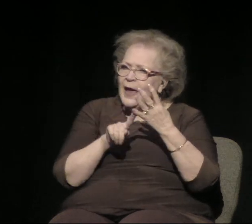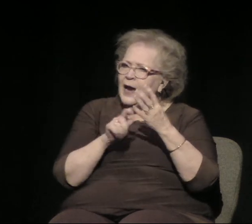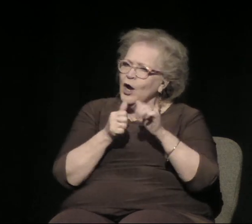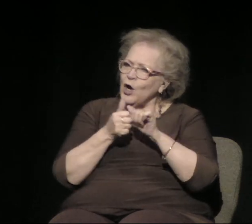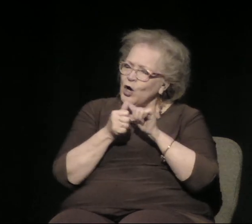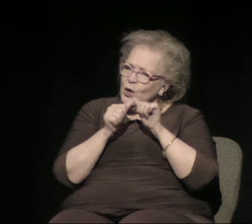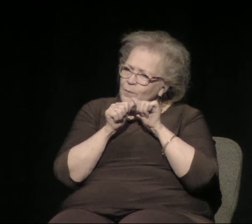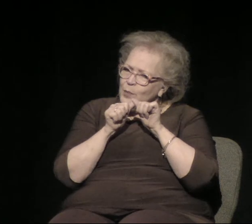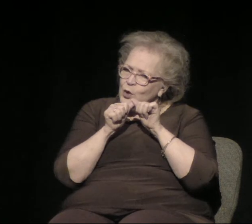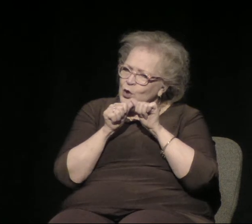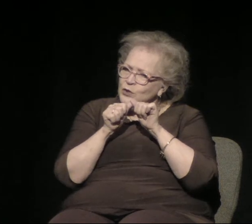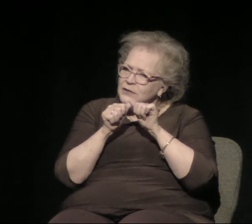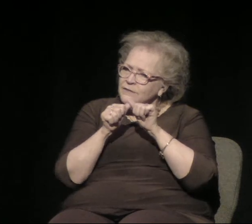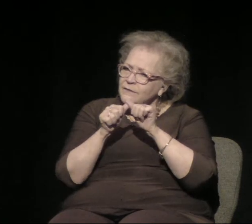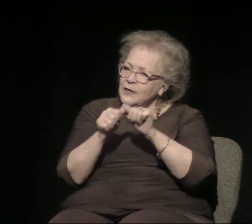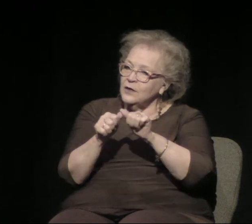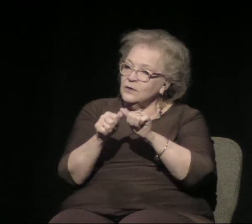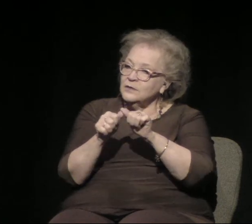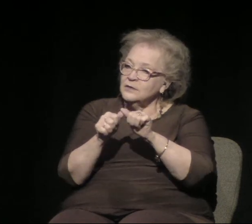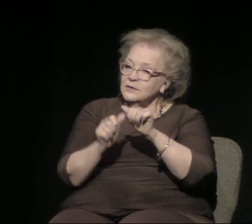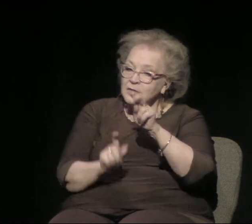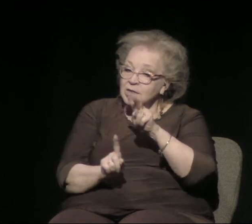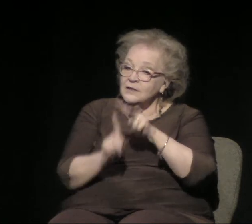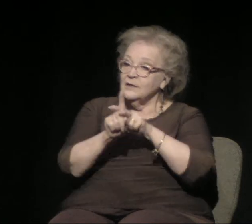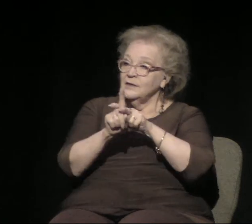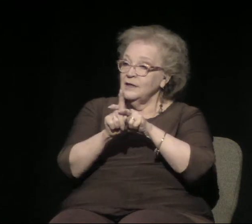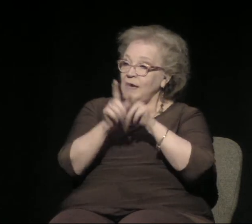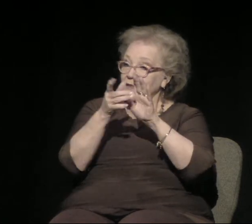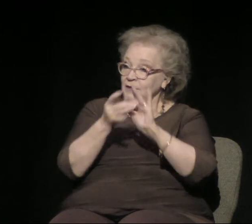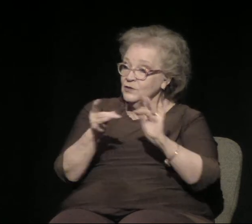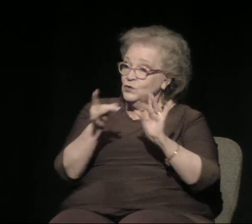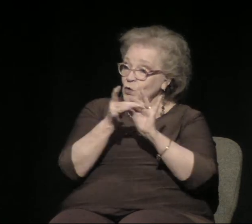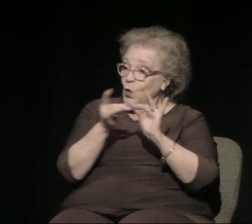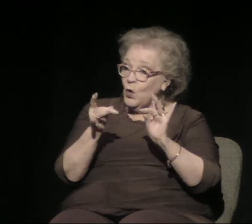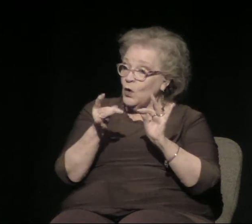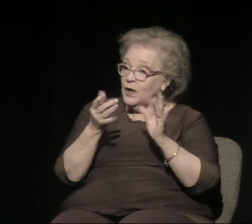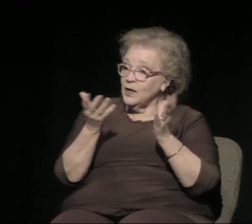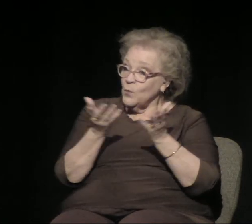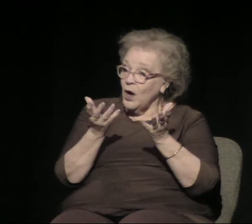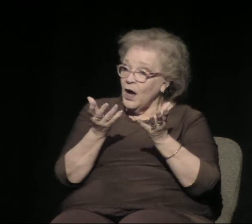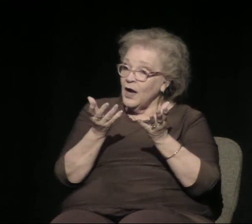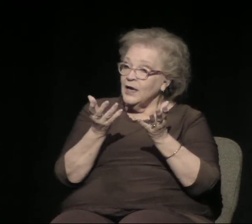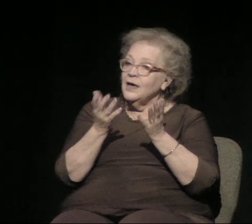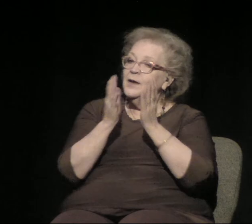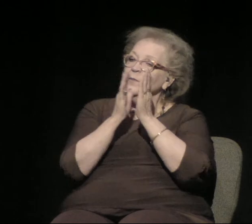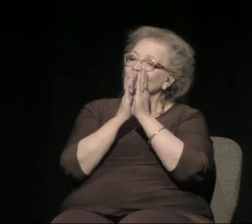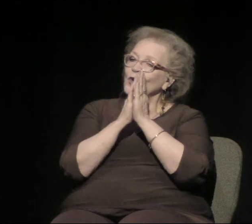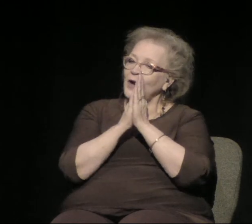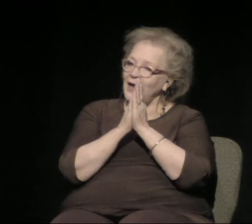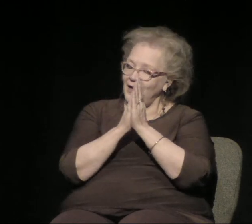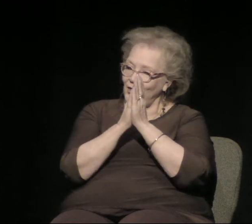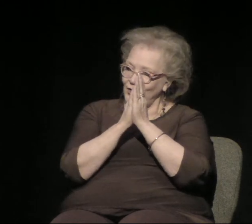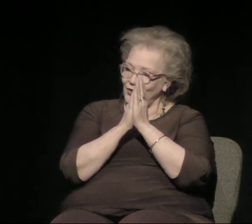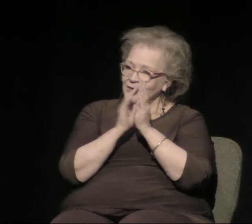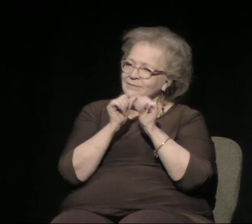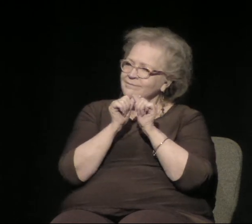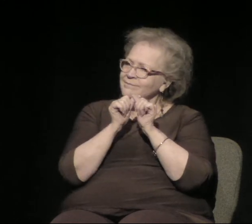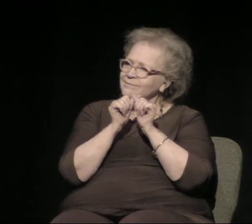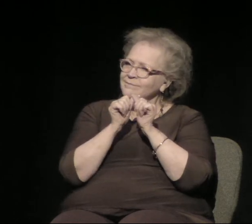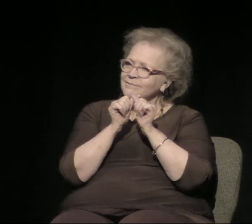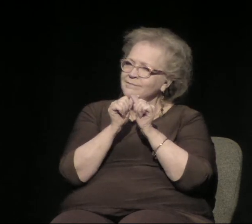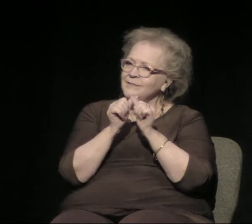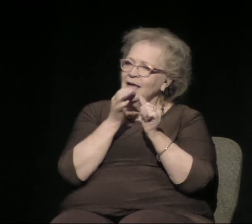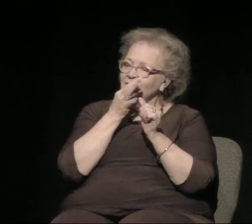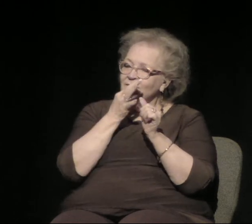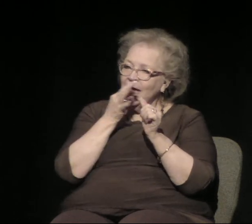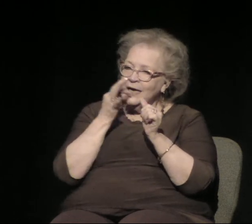one factor that is revealed time and time again in this story is that they were consistent in prayer and